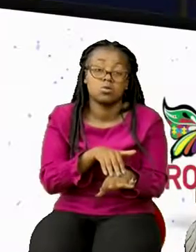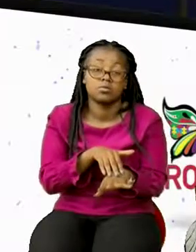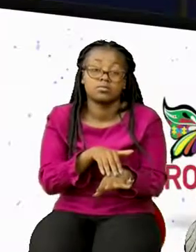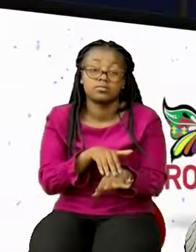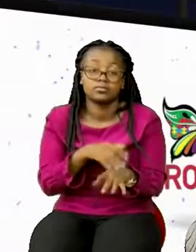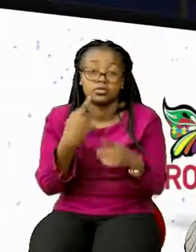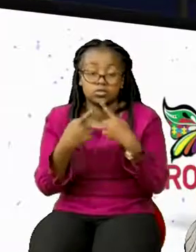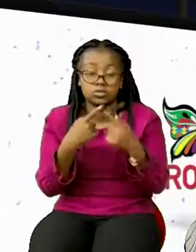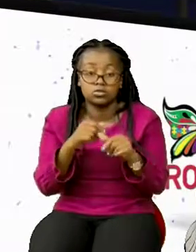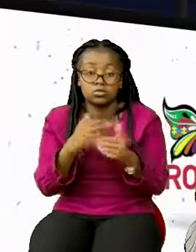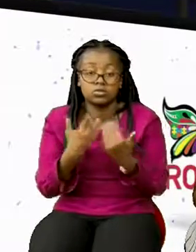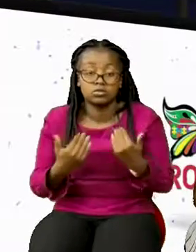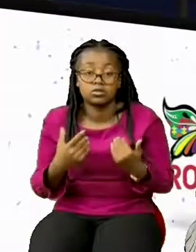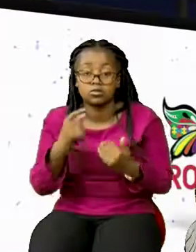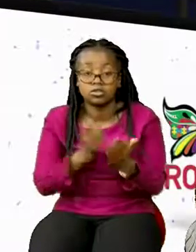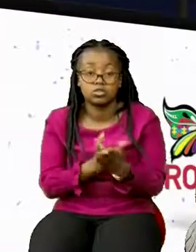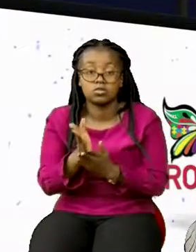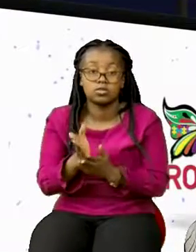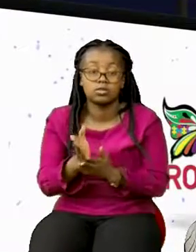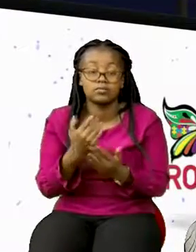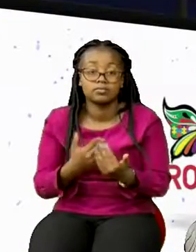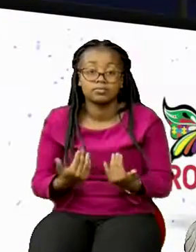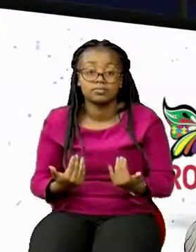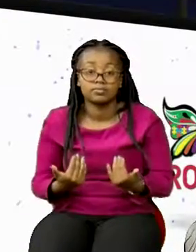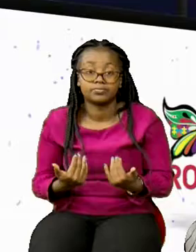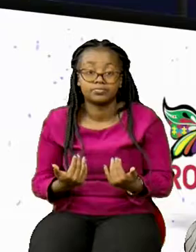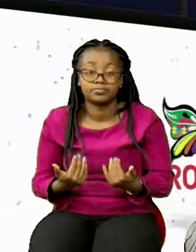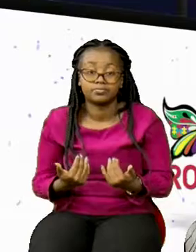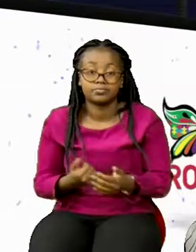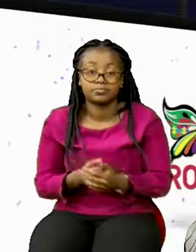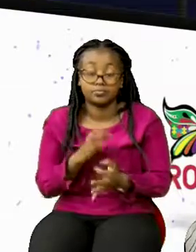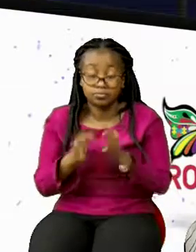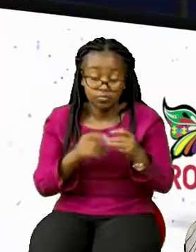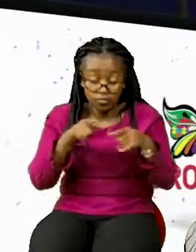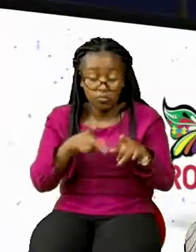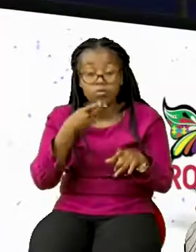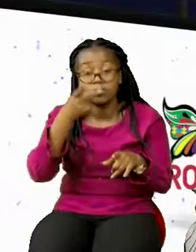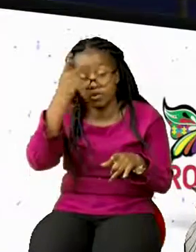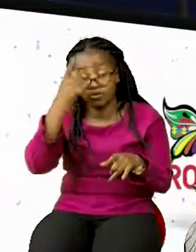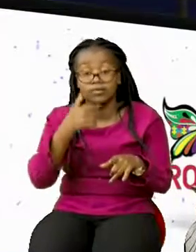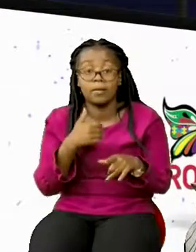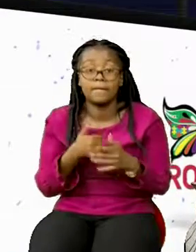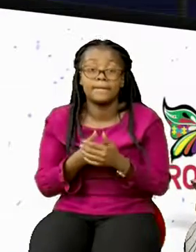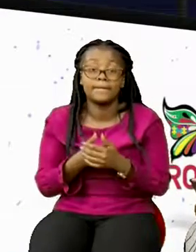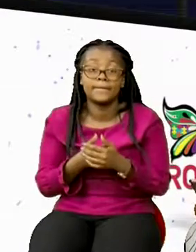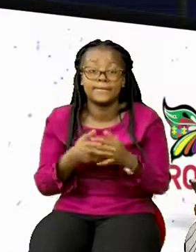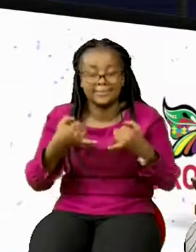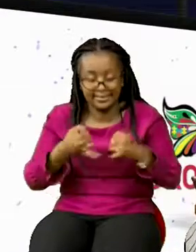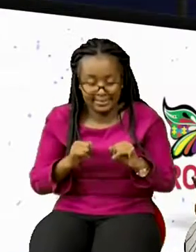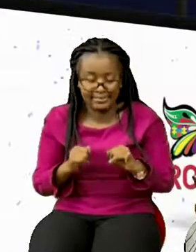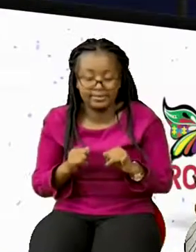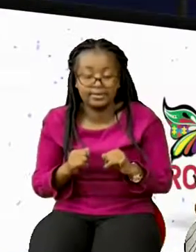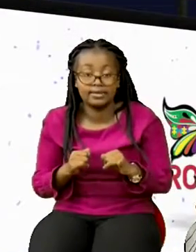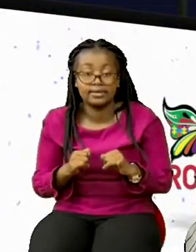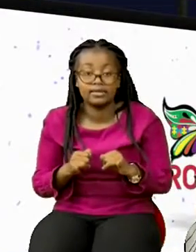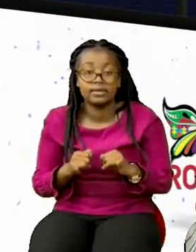when we watch our children going through this. But teenage is not easy for an autistic person. If you as a parent, you have it hard, try and one day and just